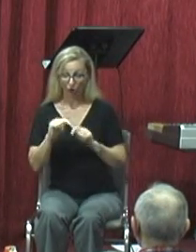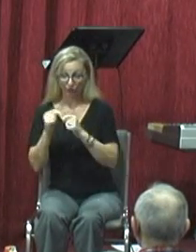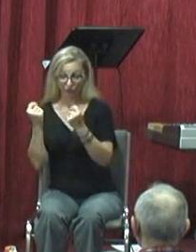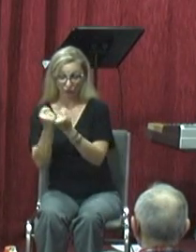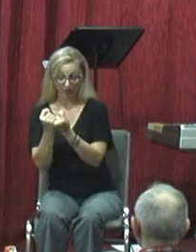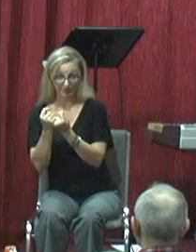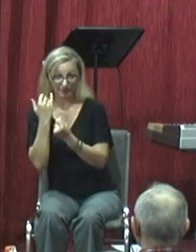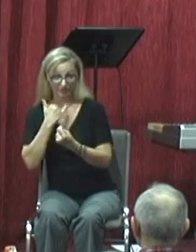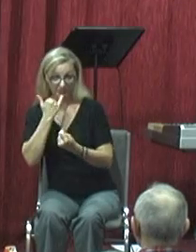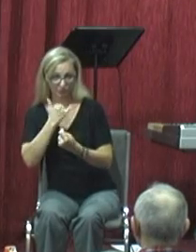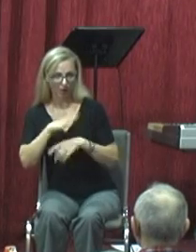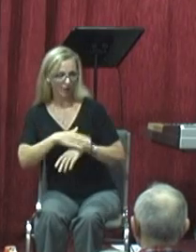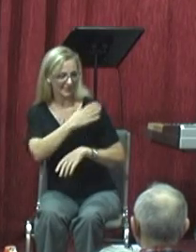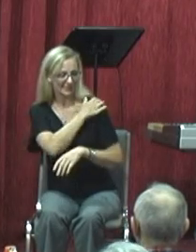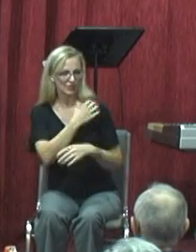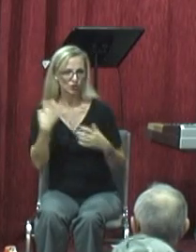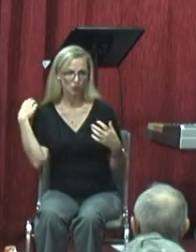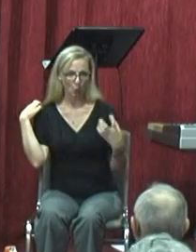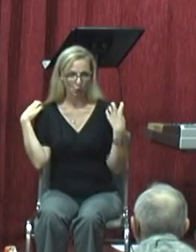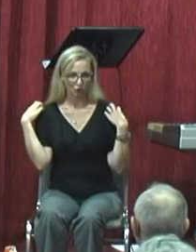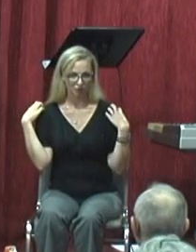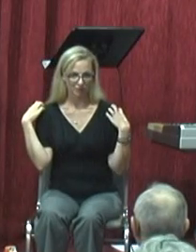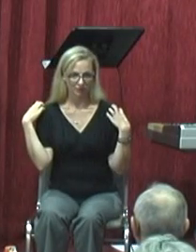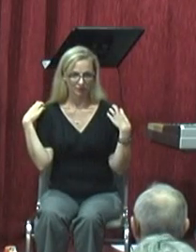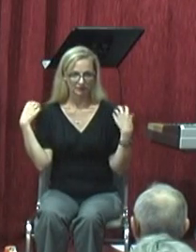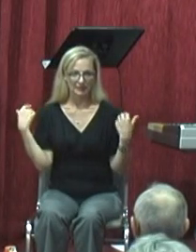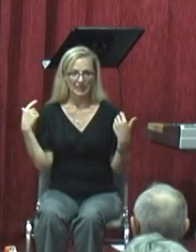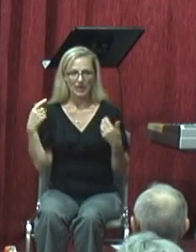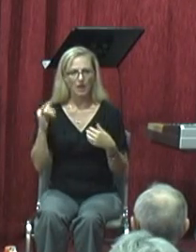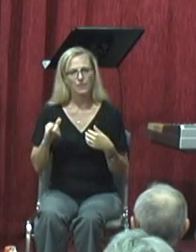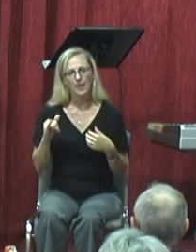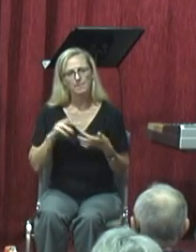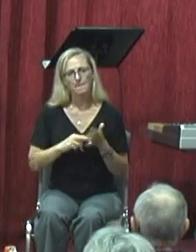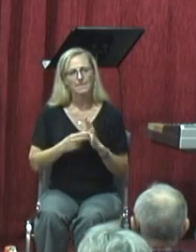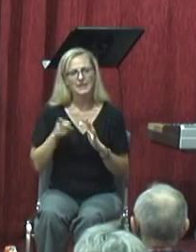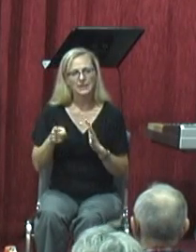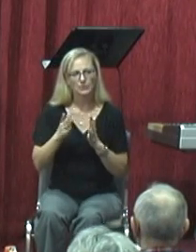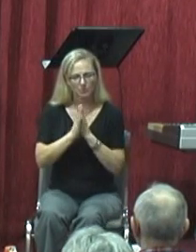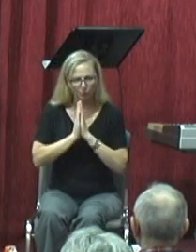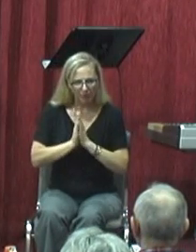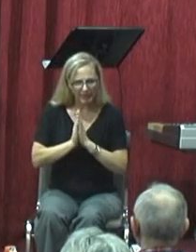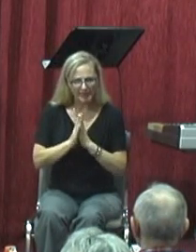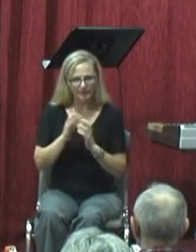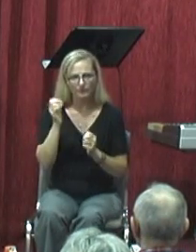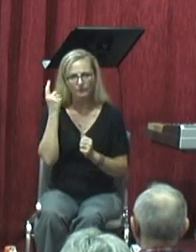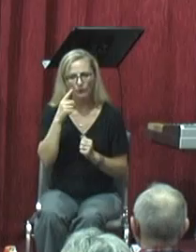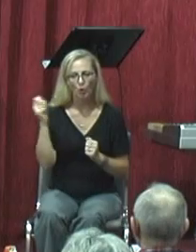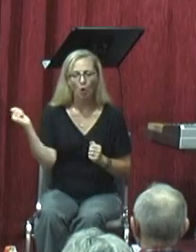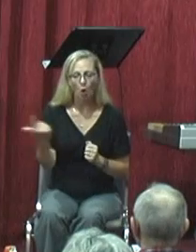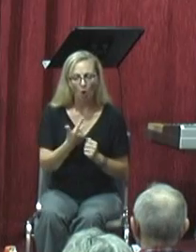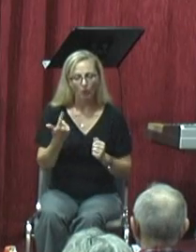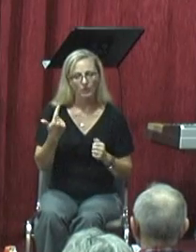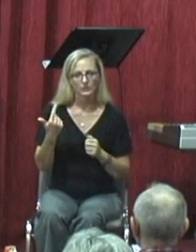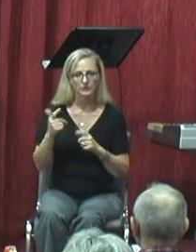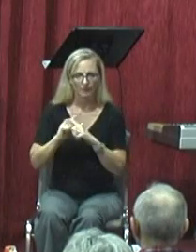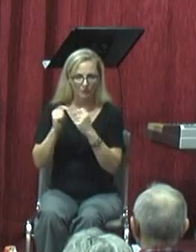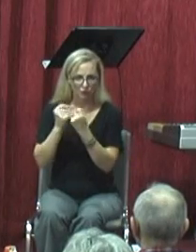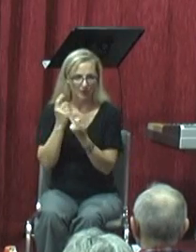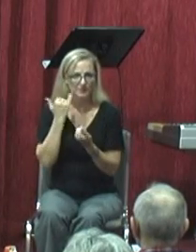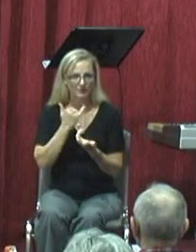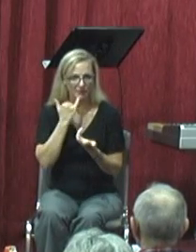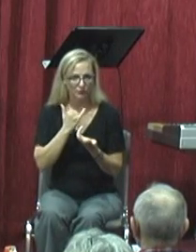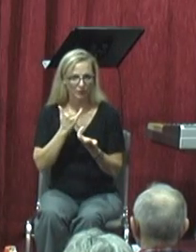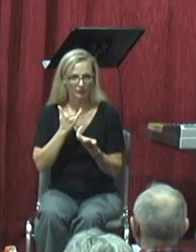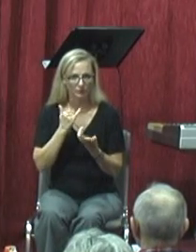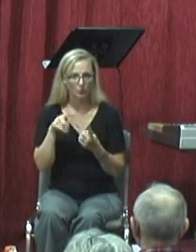all about? That's a form of intercession. He was bringing the names of the people, the tribes of the people, before God when he would go into